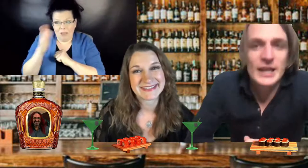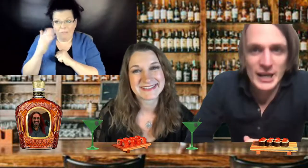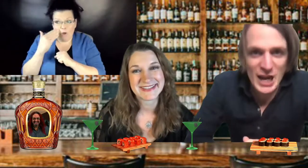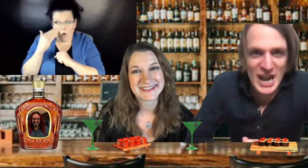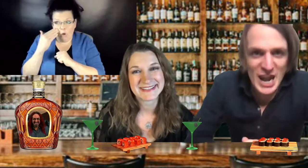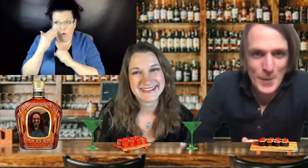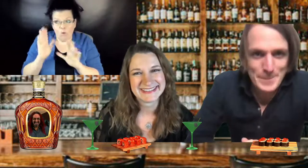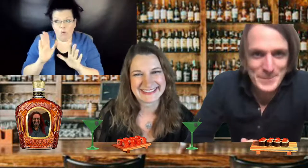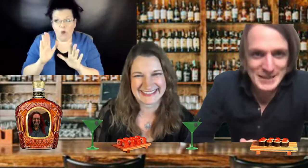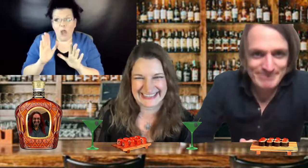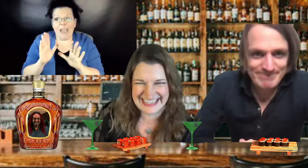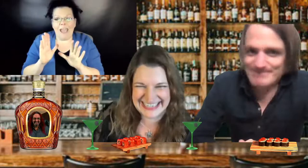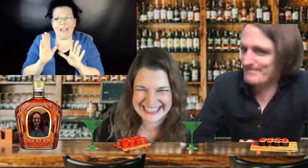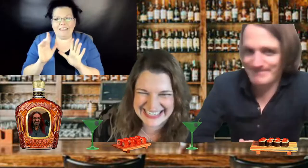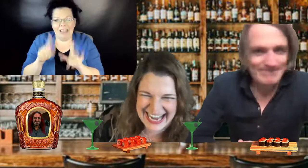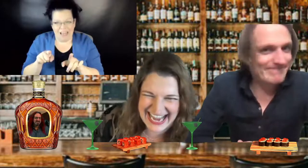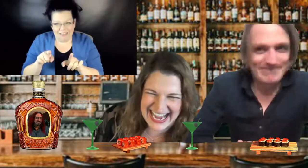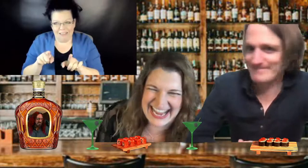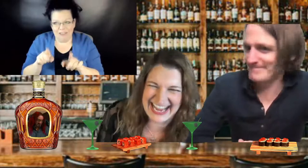that's like